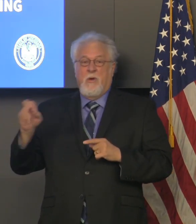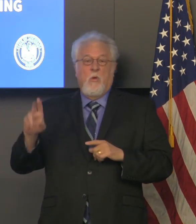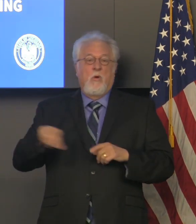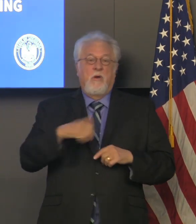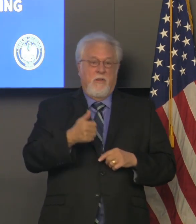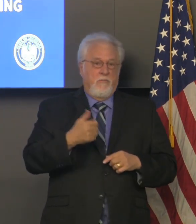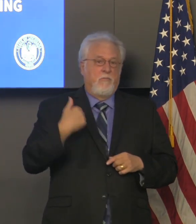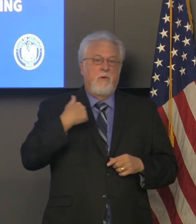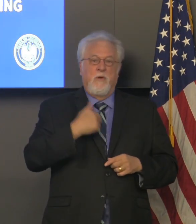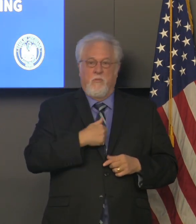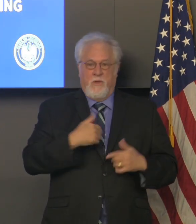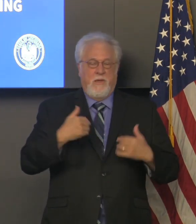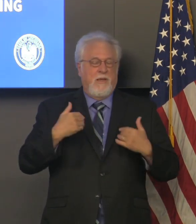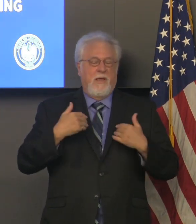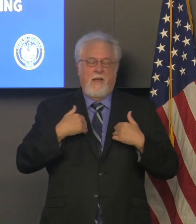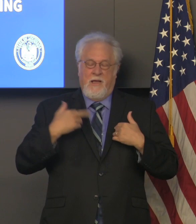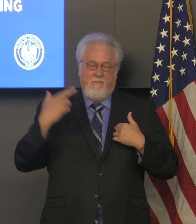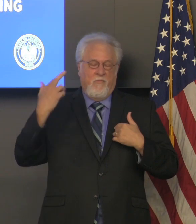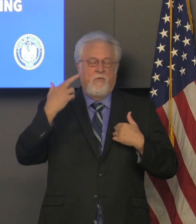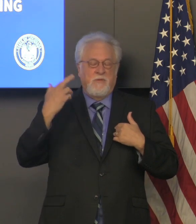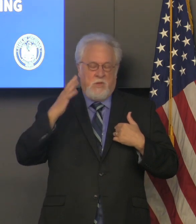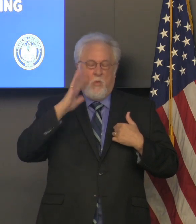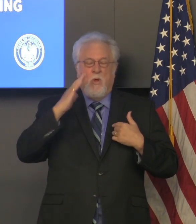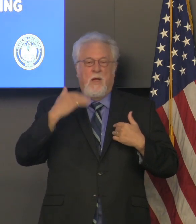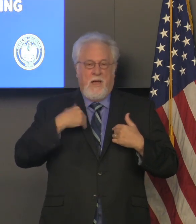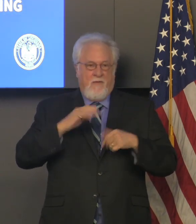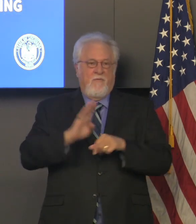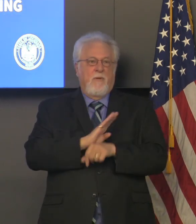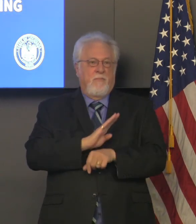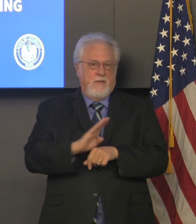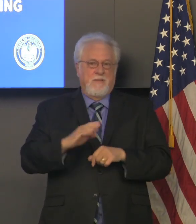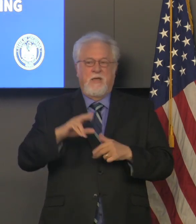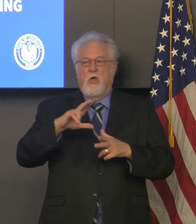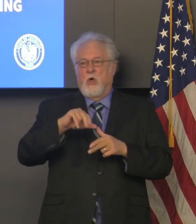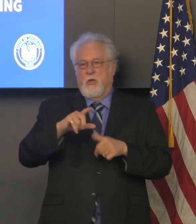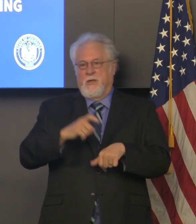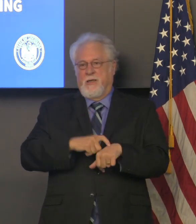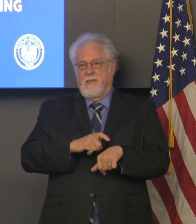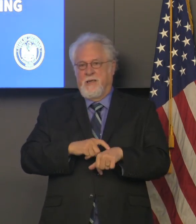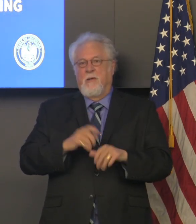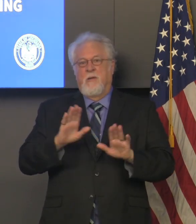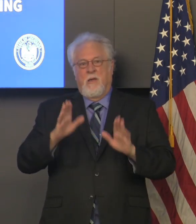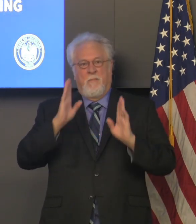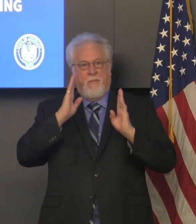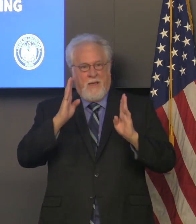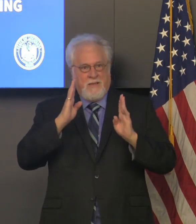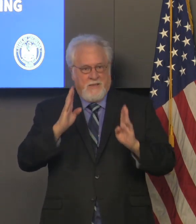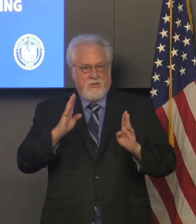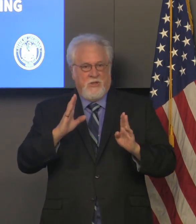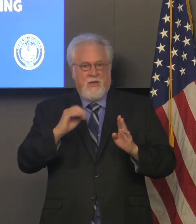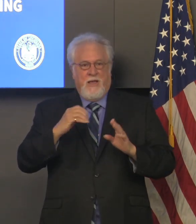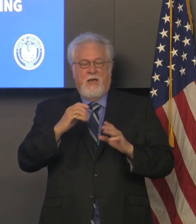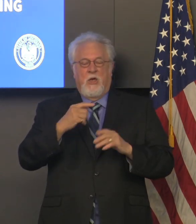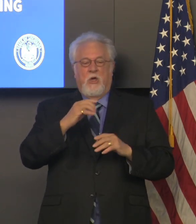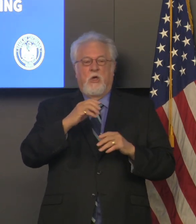one, we have every reason to believe that we're going to have a busy hurricane season. So please pay attention to that and go to